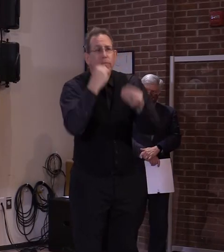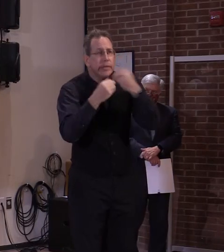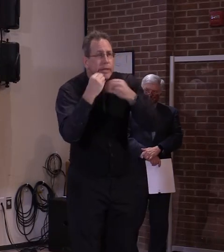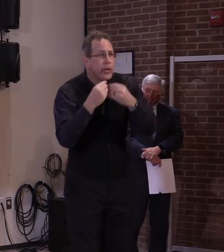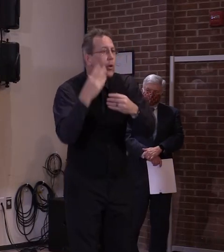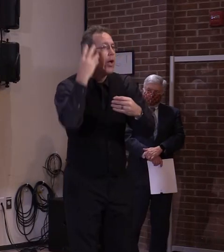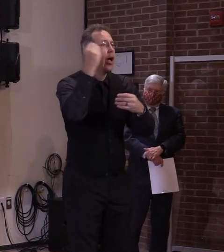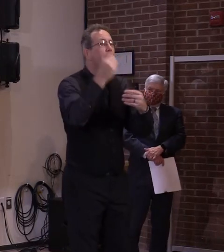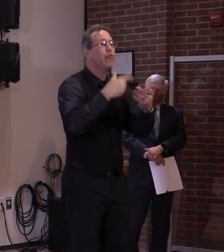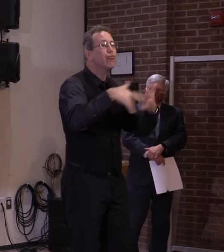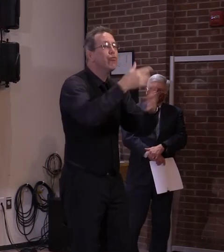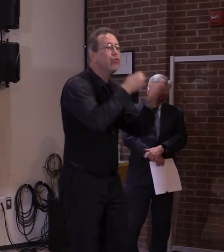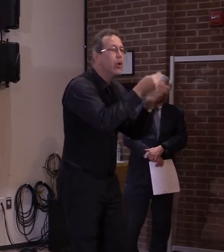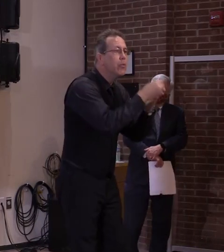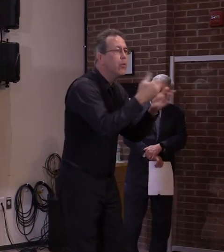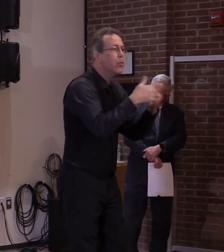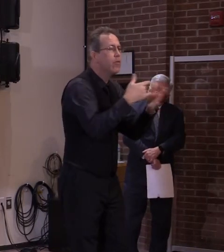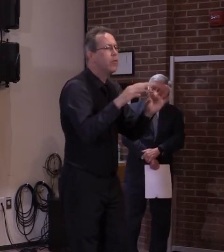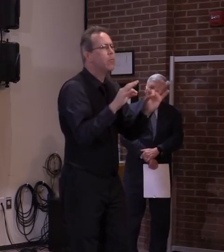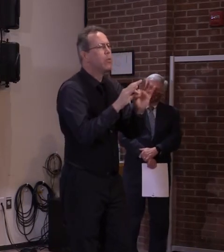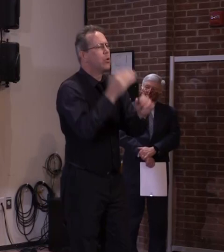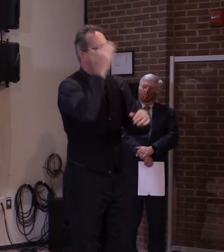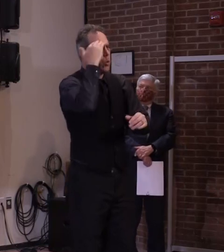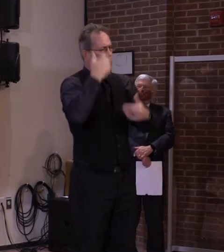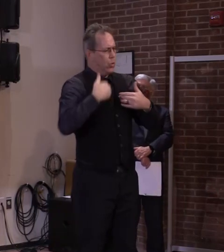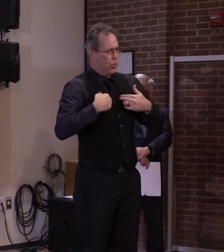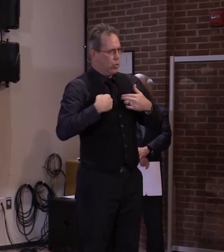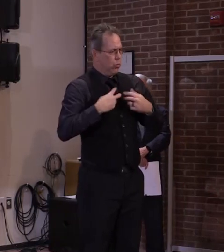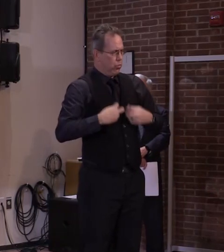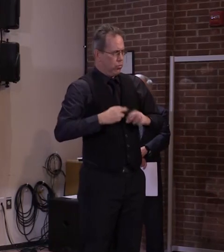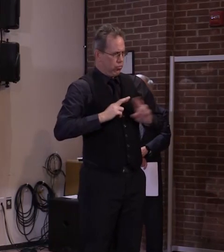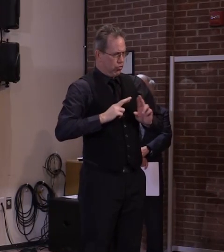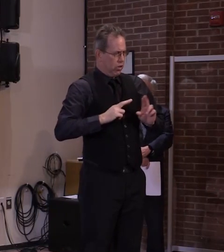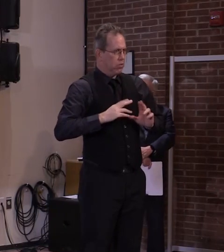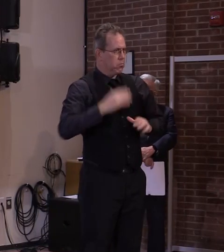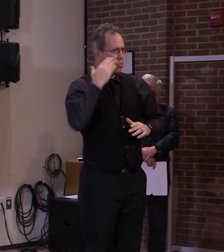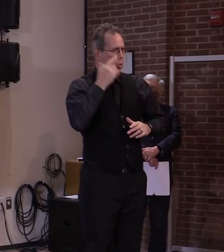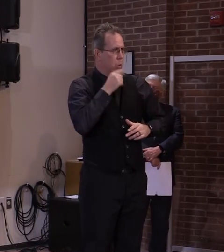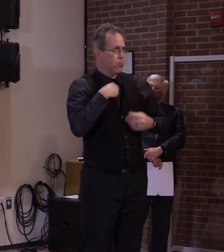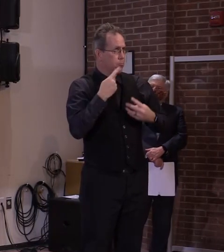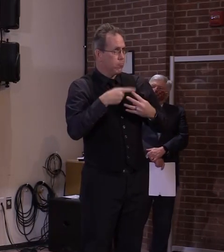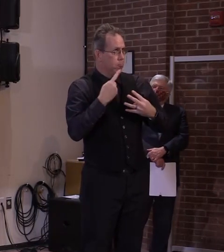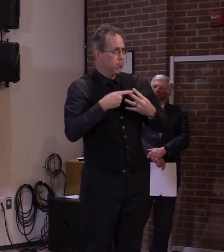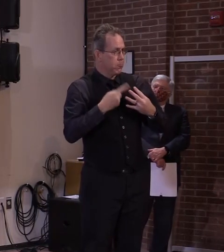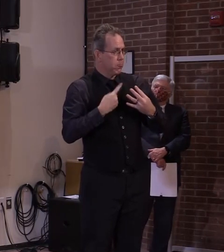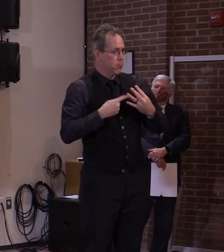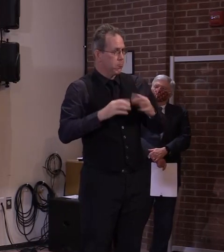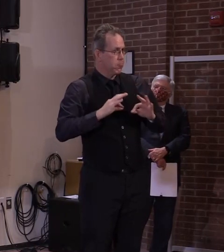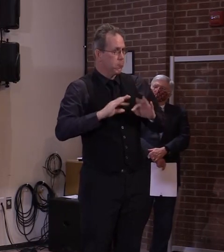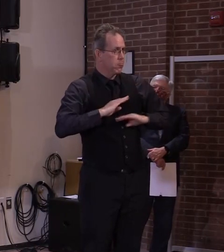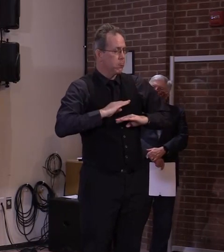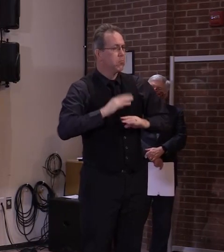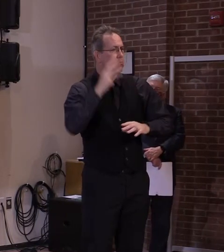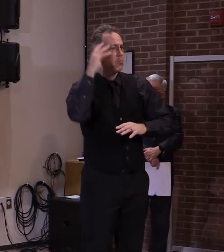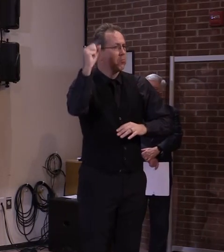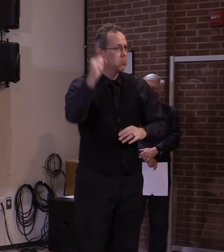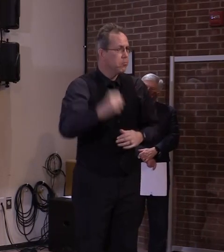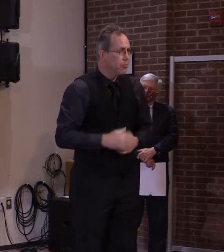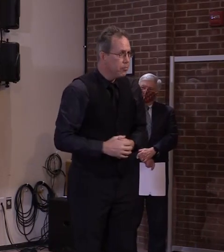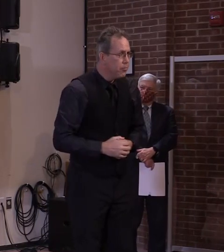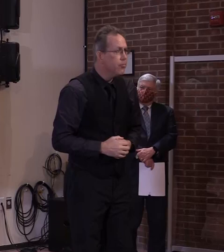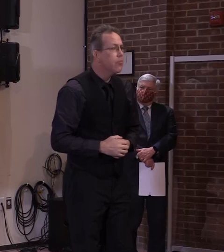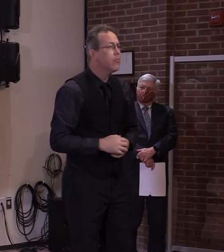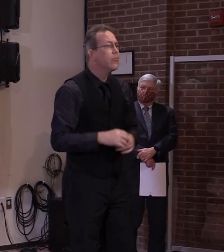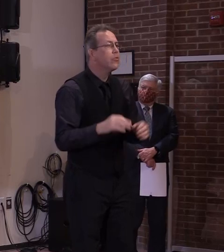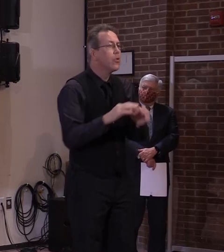COVID-19. Reviewing protocols for mitigating all workplace injuries can help reduce hospital visits of all types.